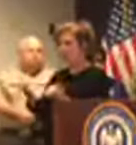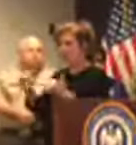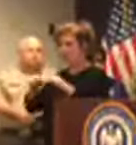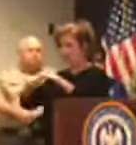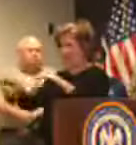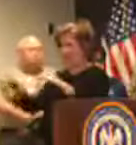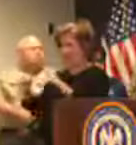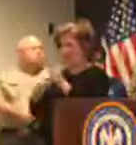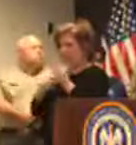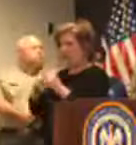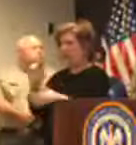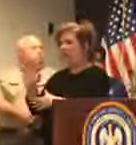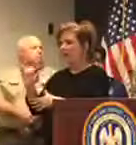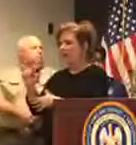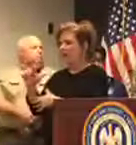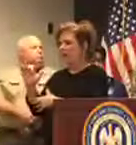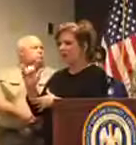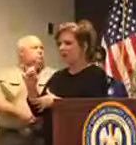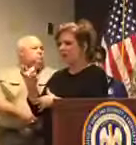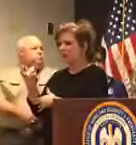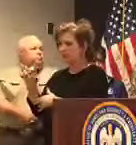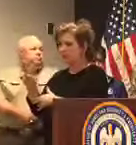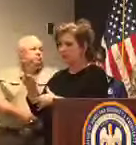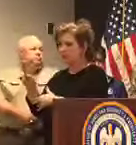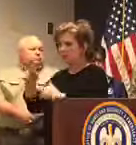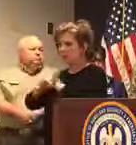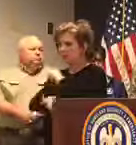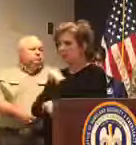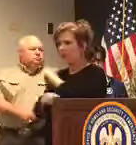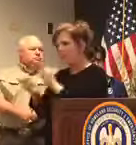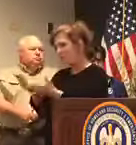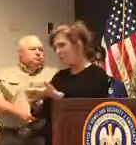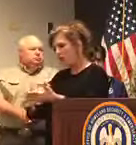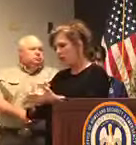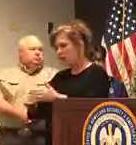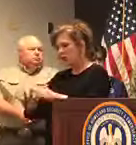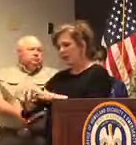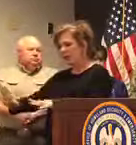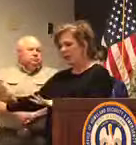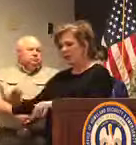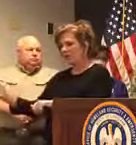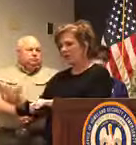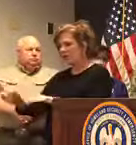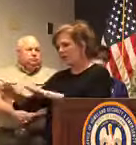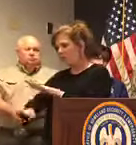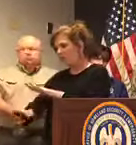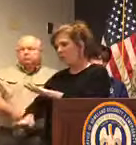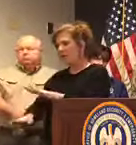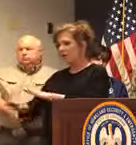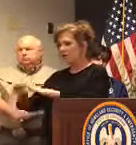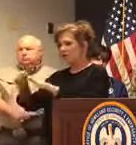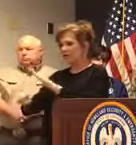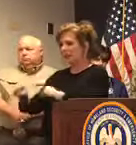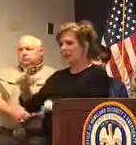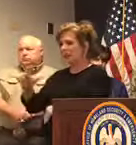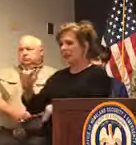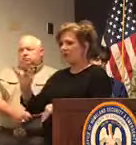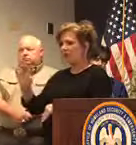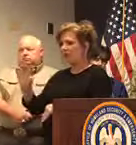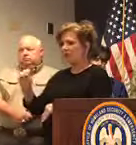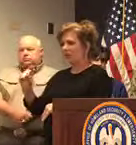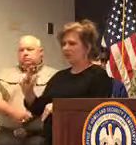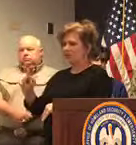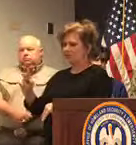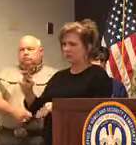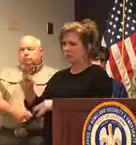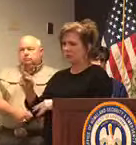Calcasieu Parish, a partial evacuation in lower-lying areas south of Lincoln Road. East Feliciana